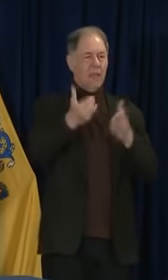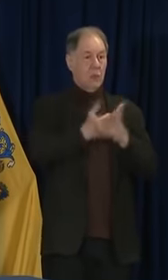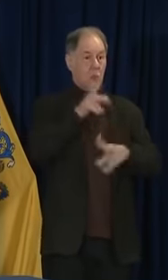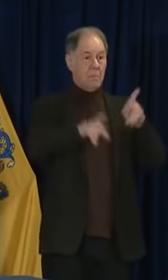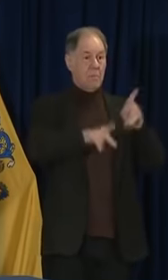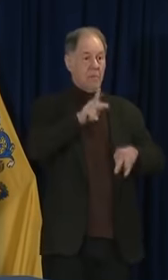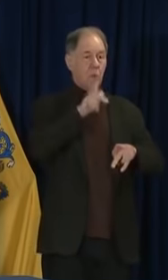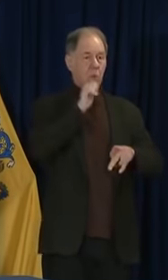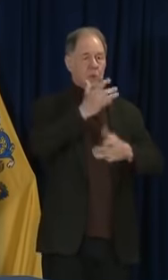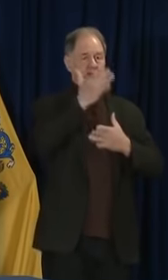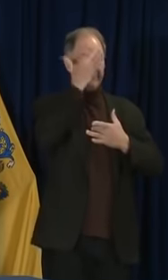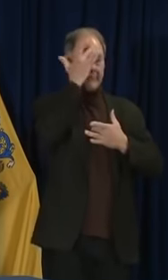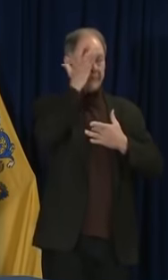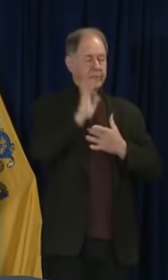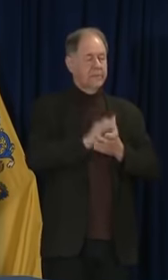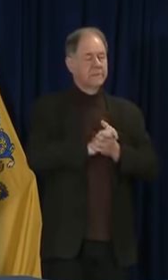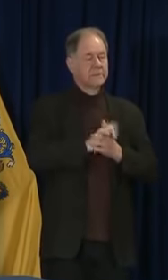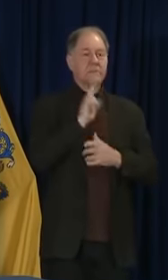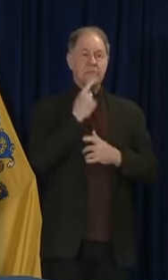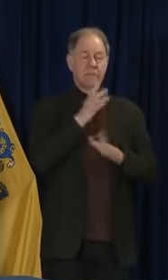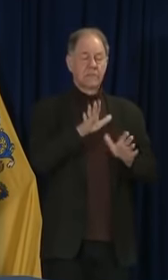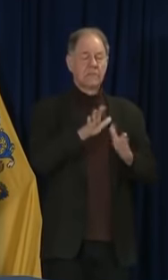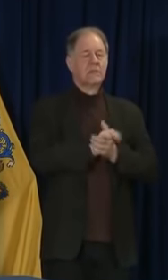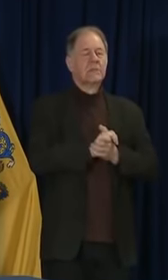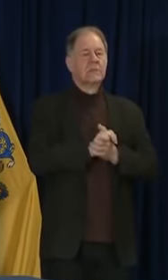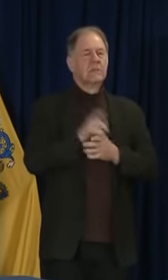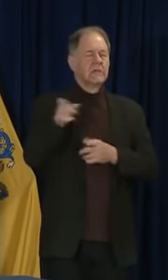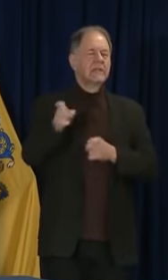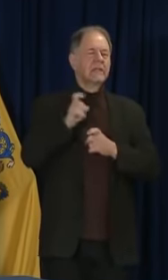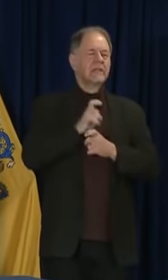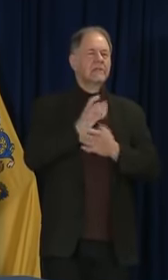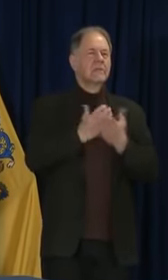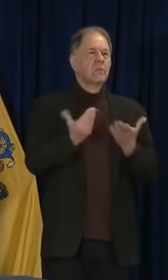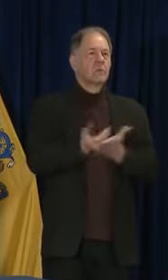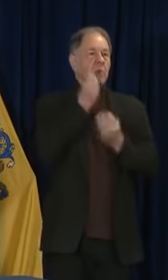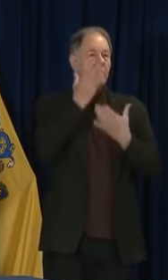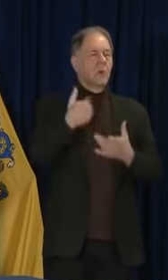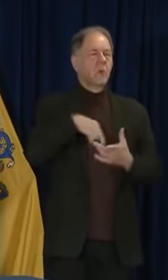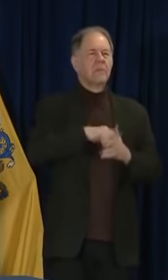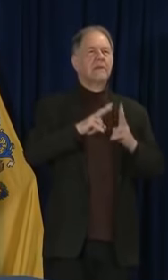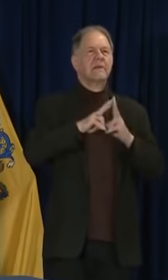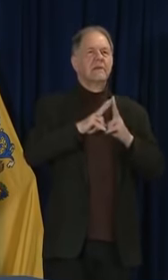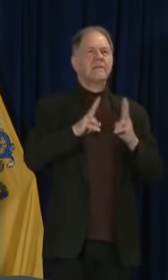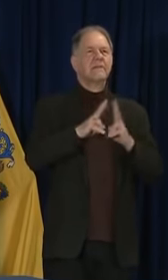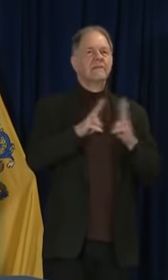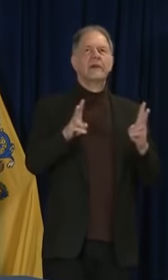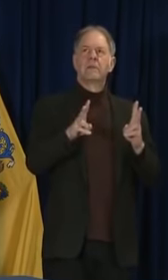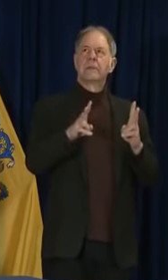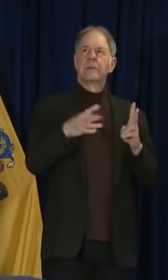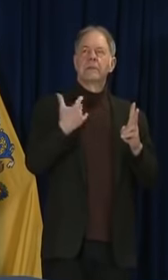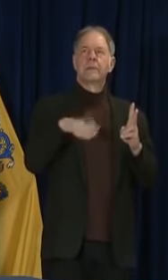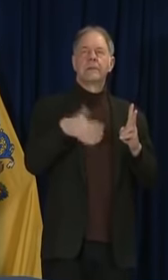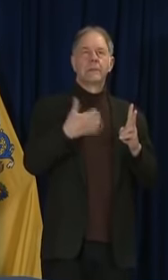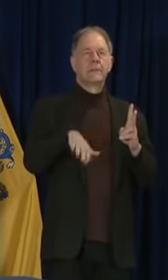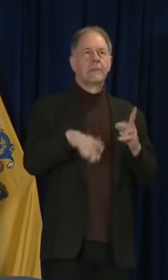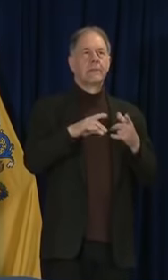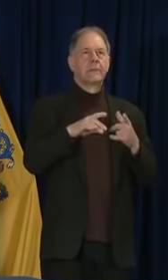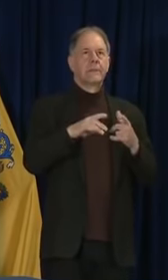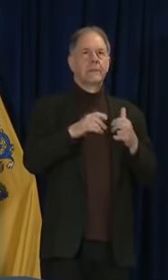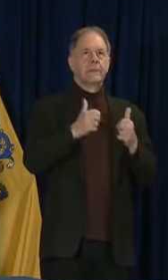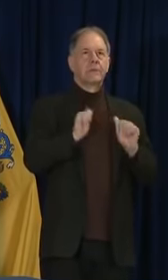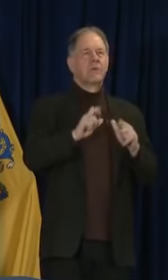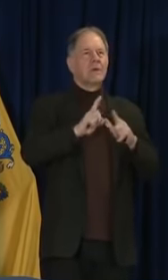which we certainly don't take lightly. Also to give us an update. We've been aggressive on trying to get out of the testing reality from moment